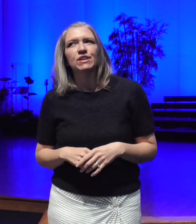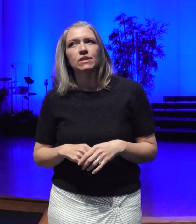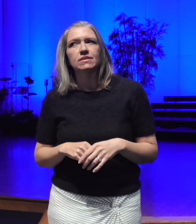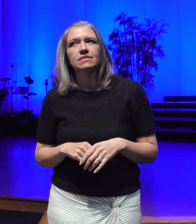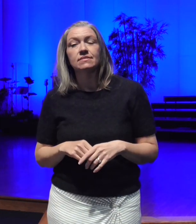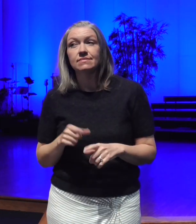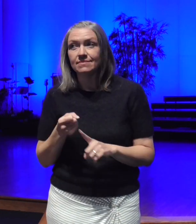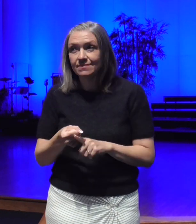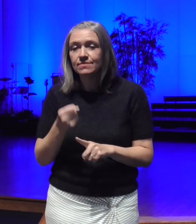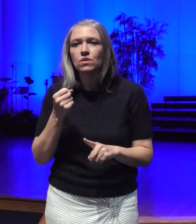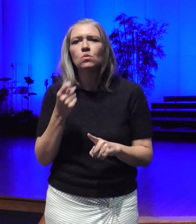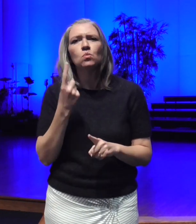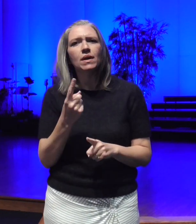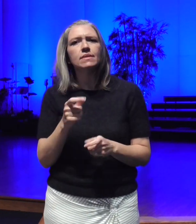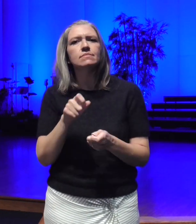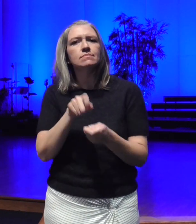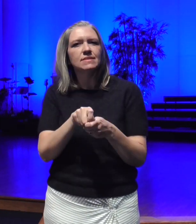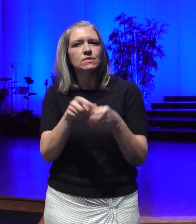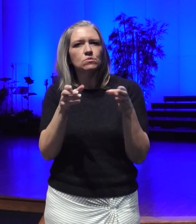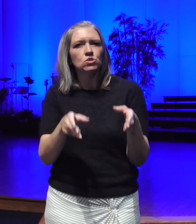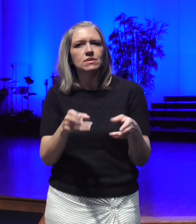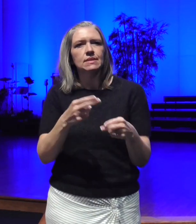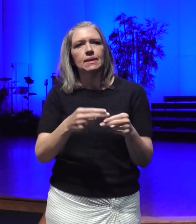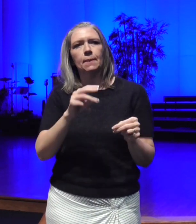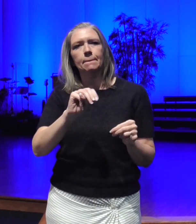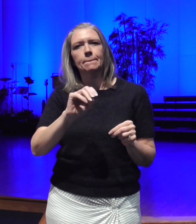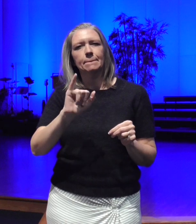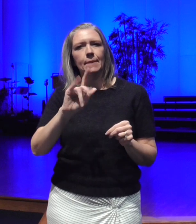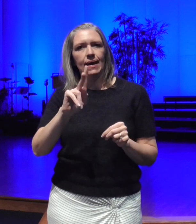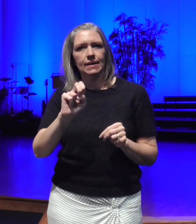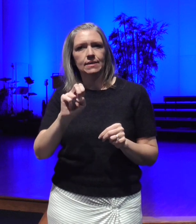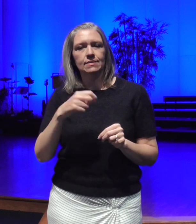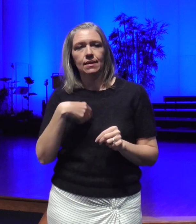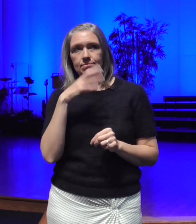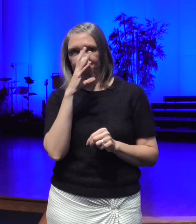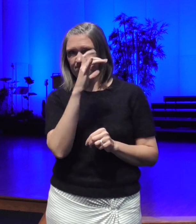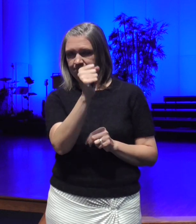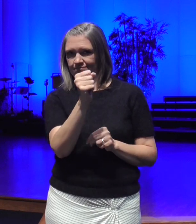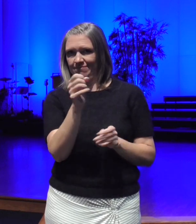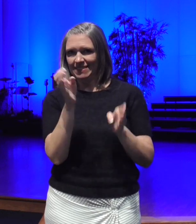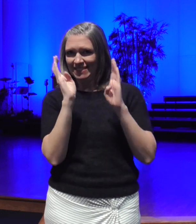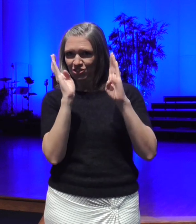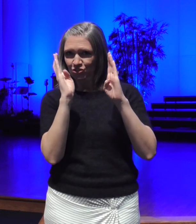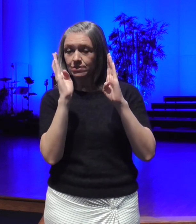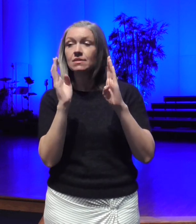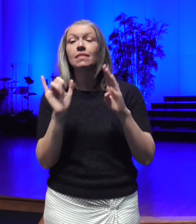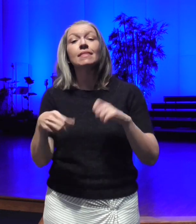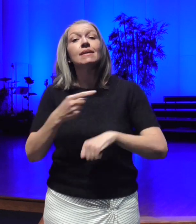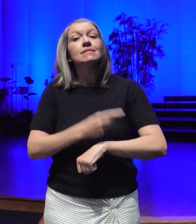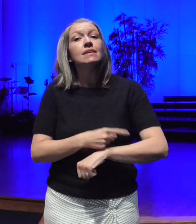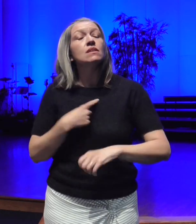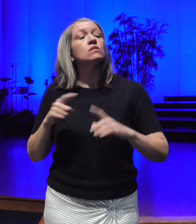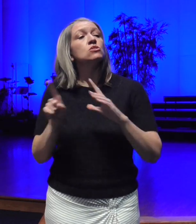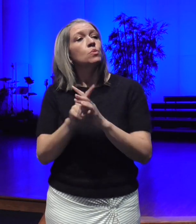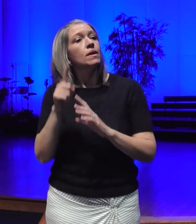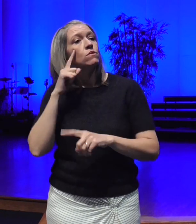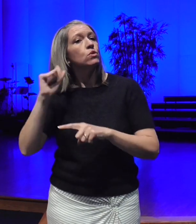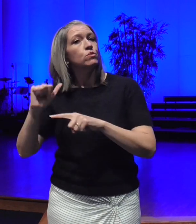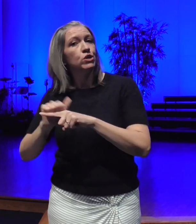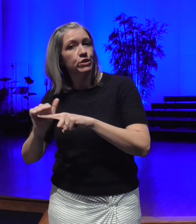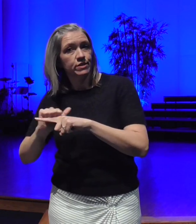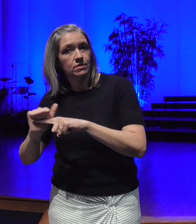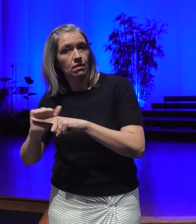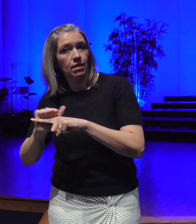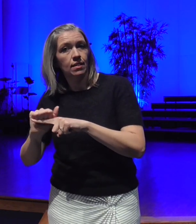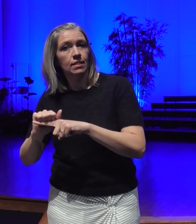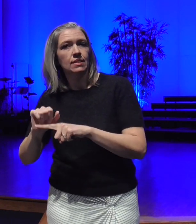There was one in particular named Mike who caught my attention. And on this particular day that I showed up to rehearse for the Ice Cadets